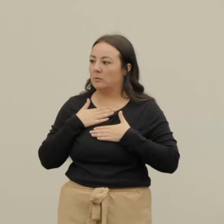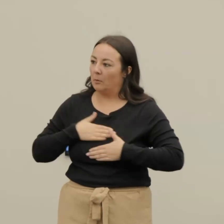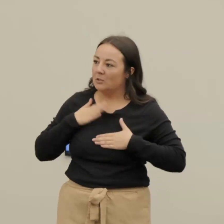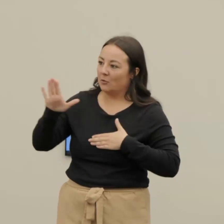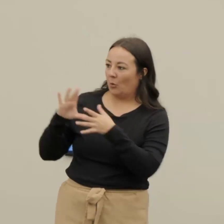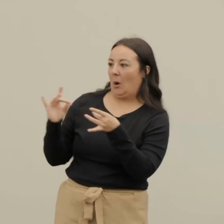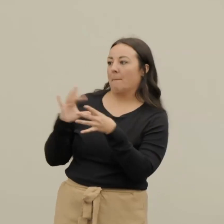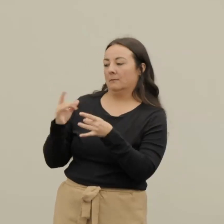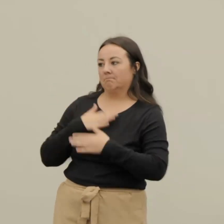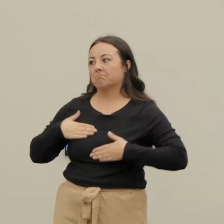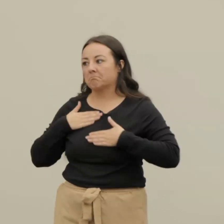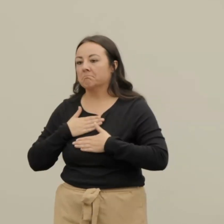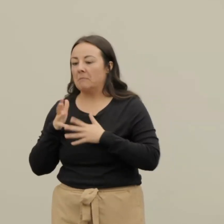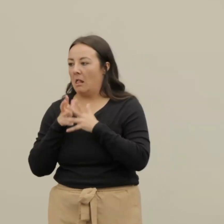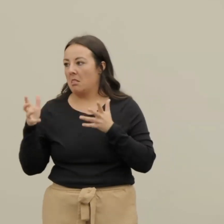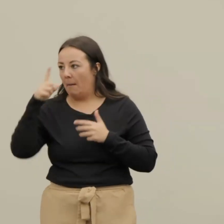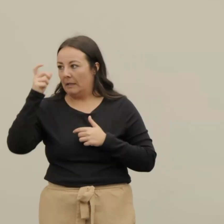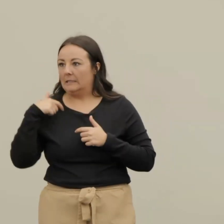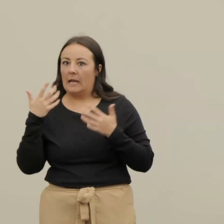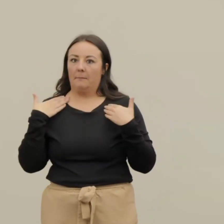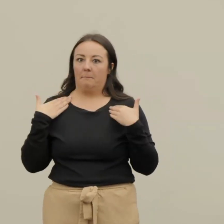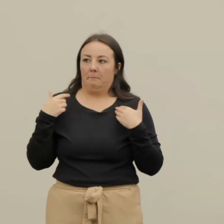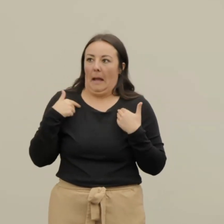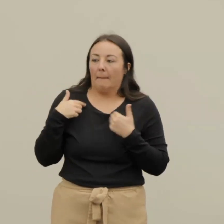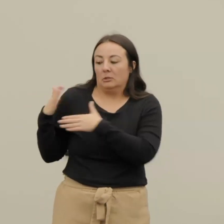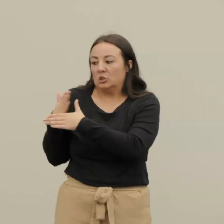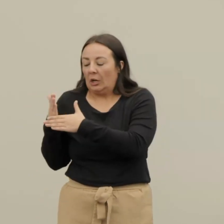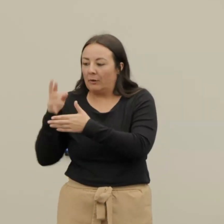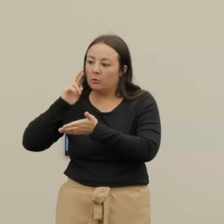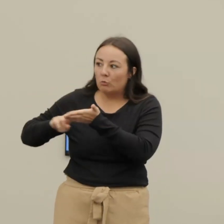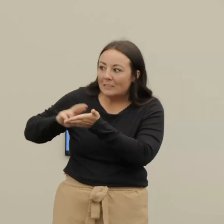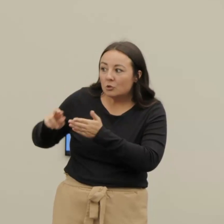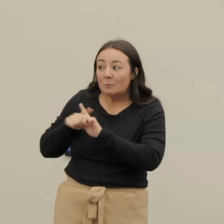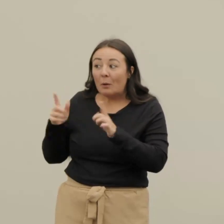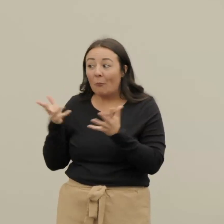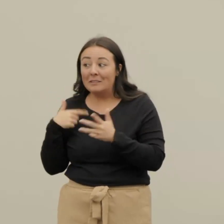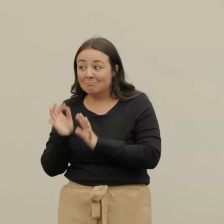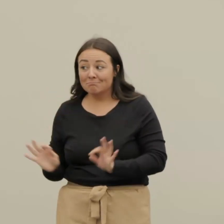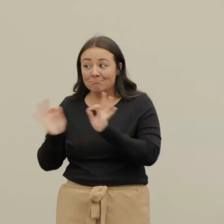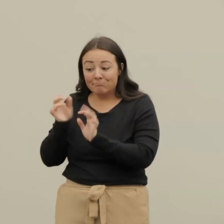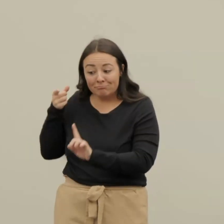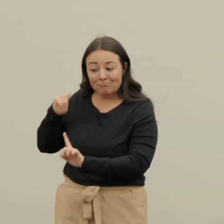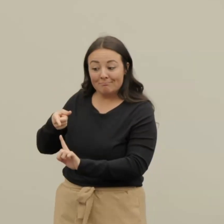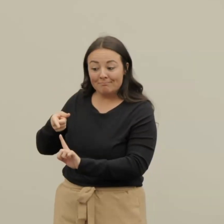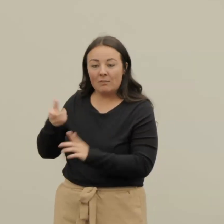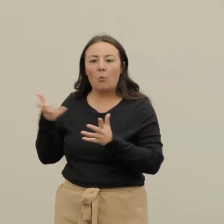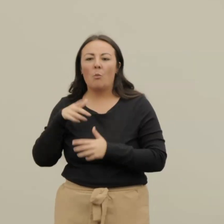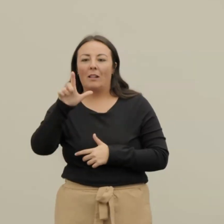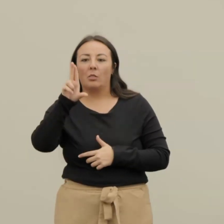comment, because I'm sharing research, but you know what's really important? What did Lucy